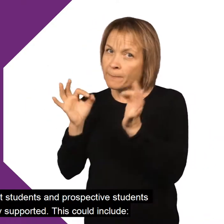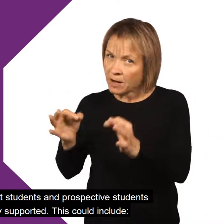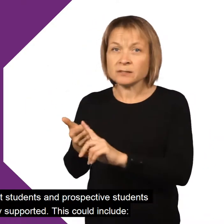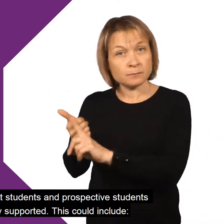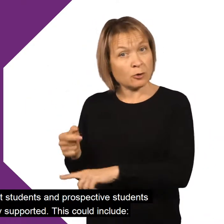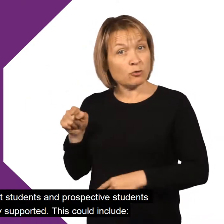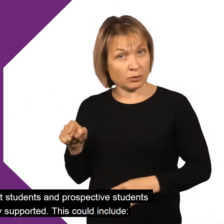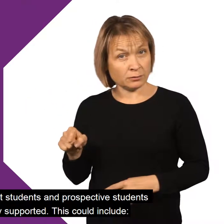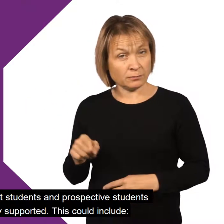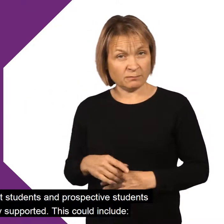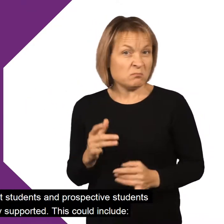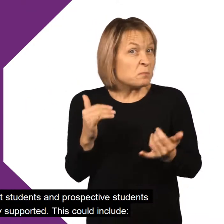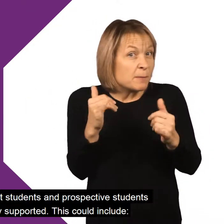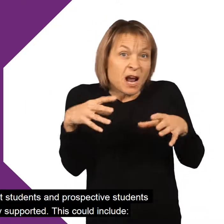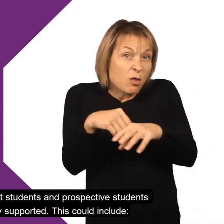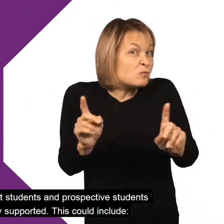supported This could include